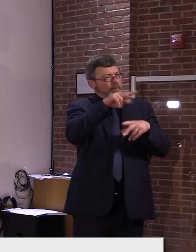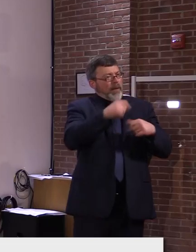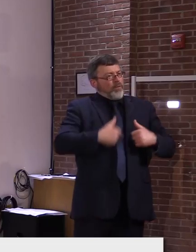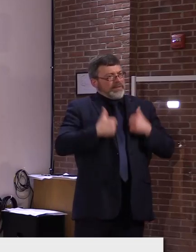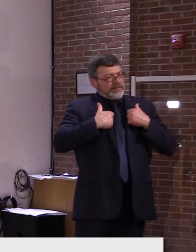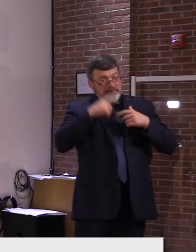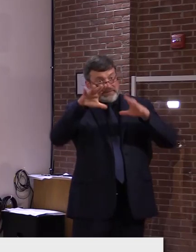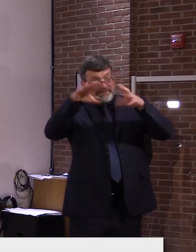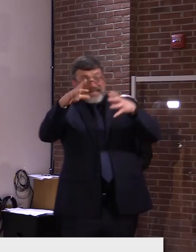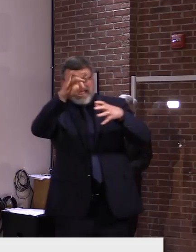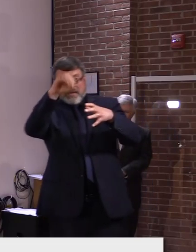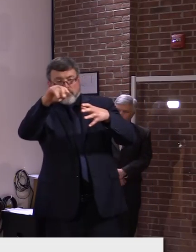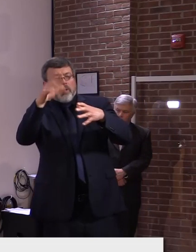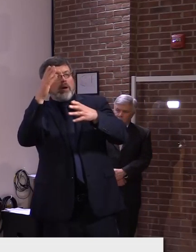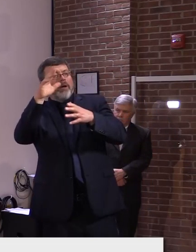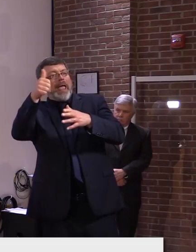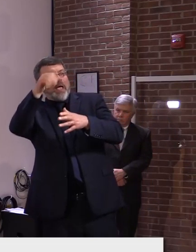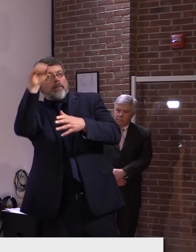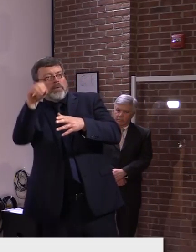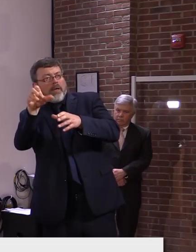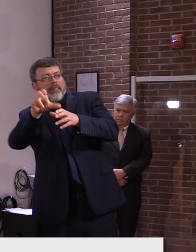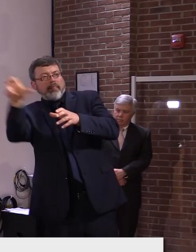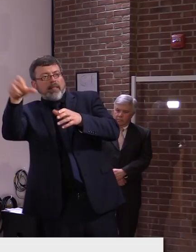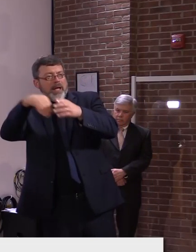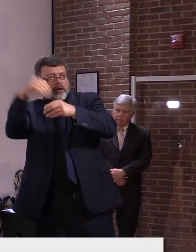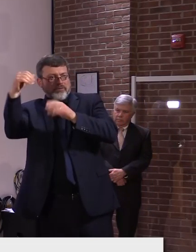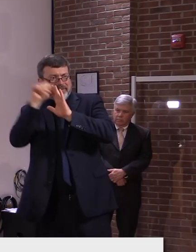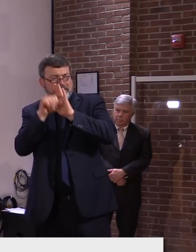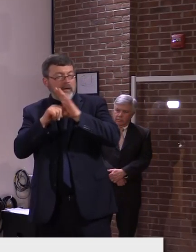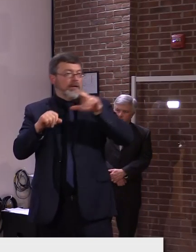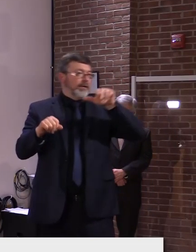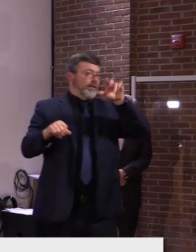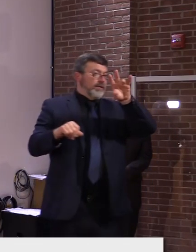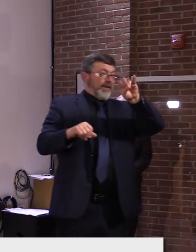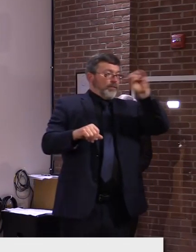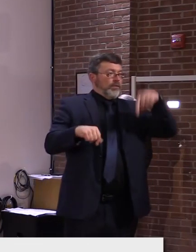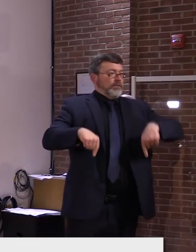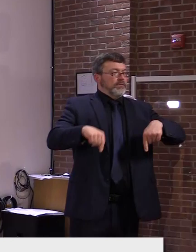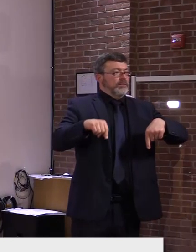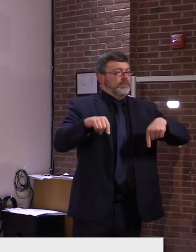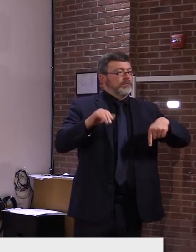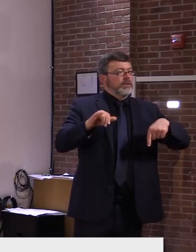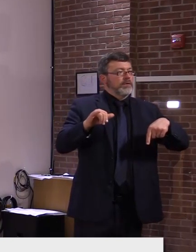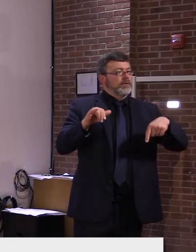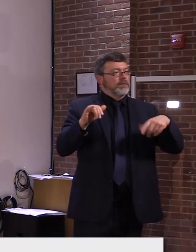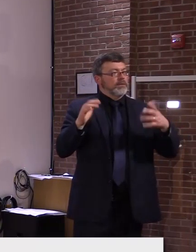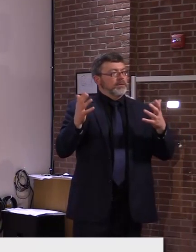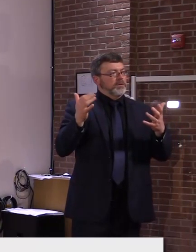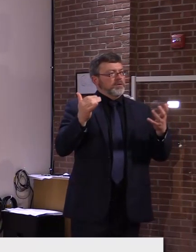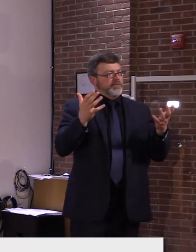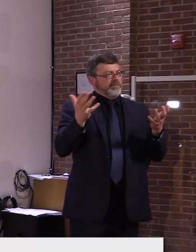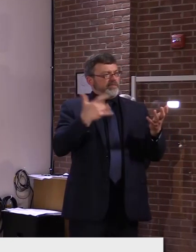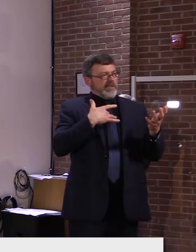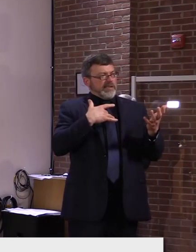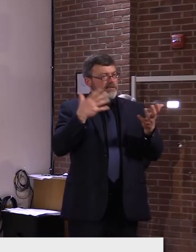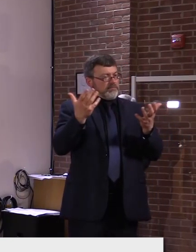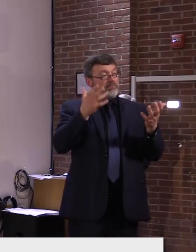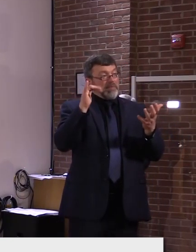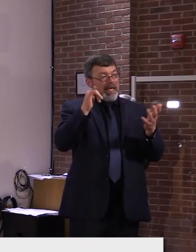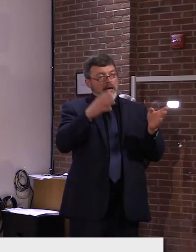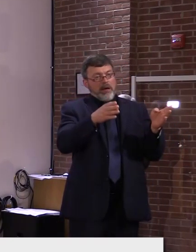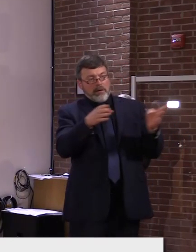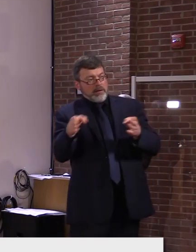but they seem to be a little bit higher than that, in like the 80% range, maybe 85%-ish. Are you